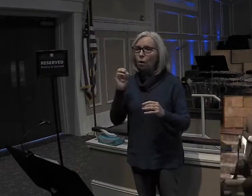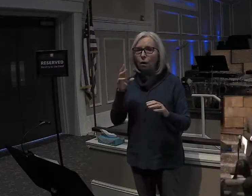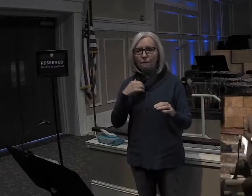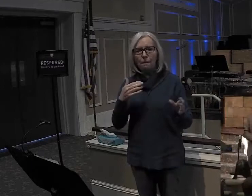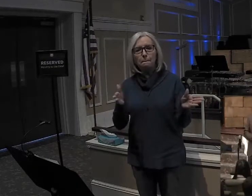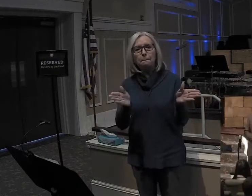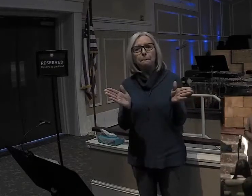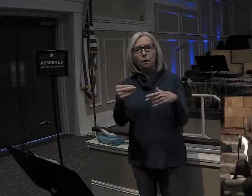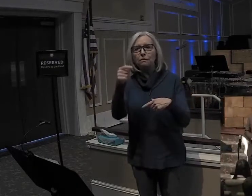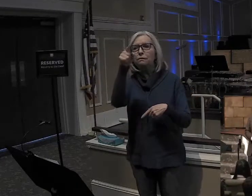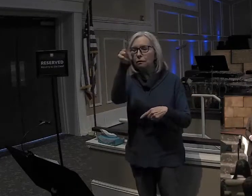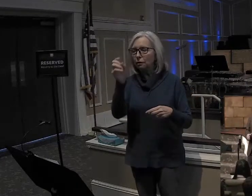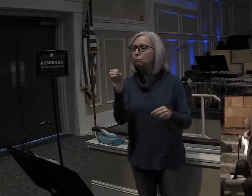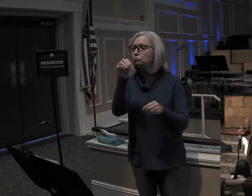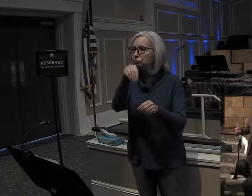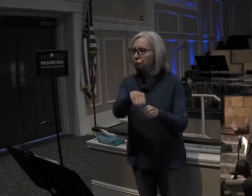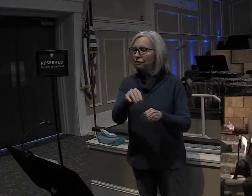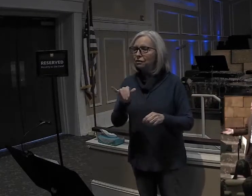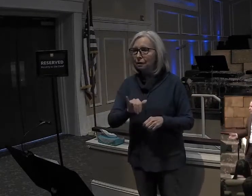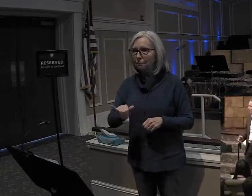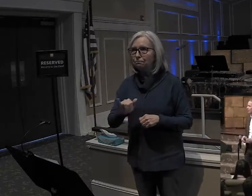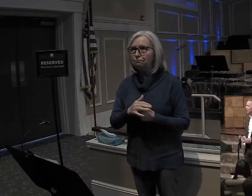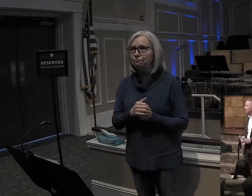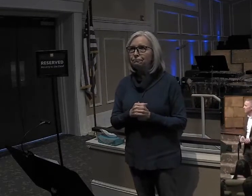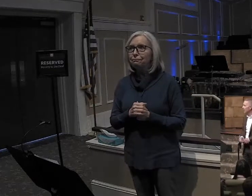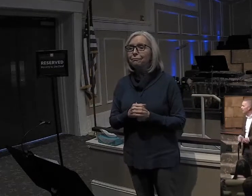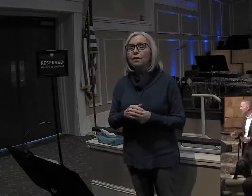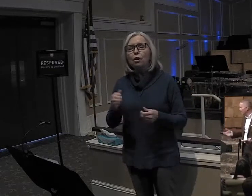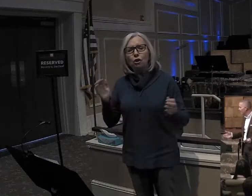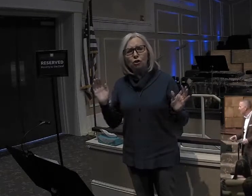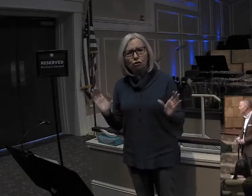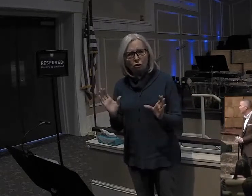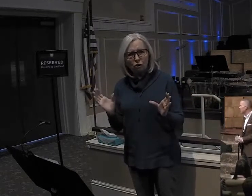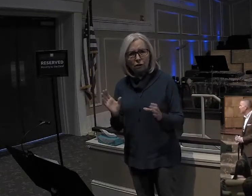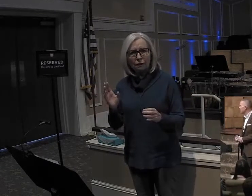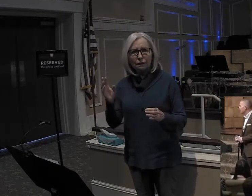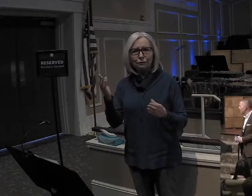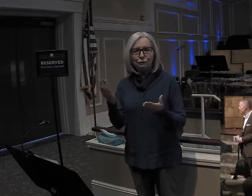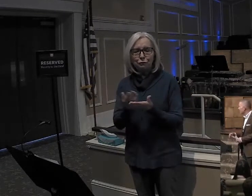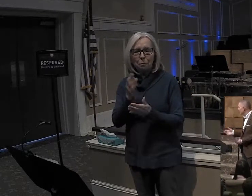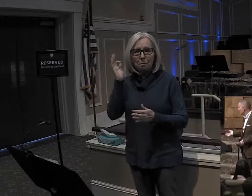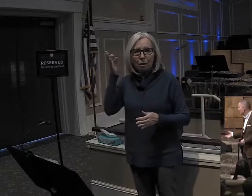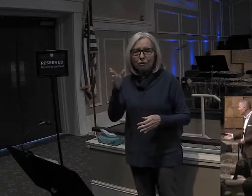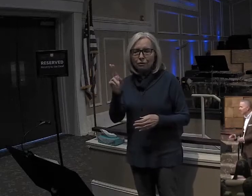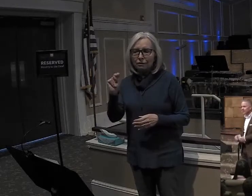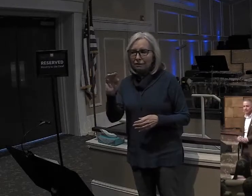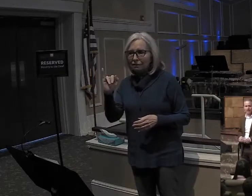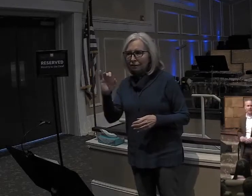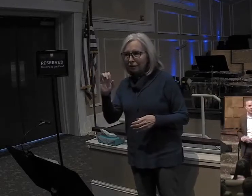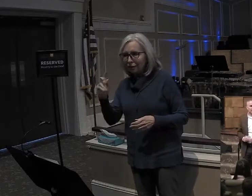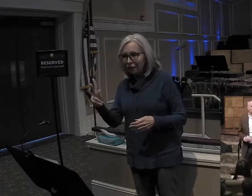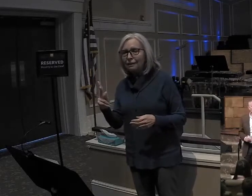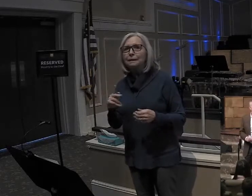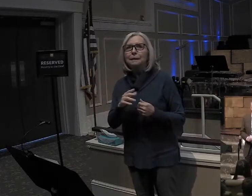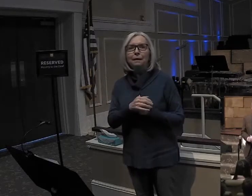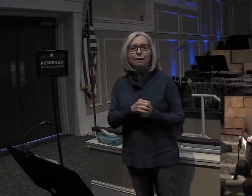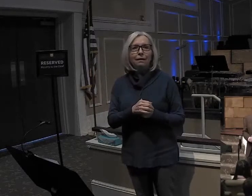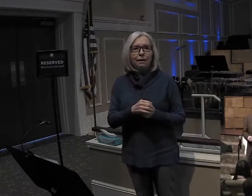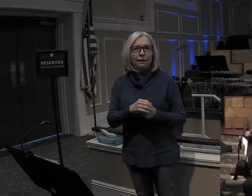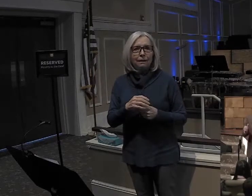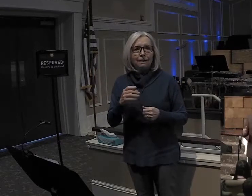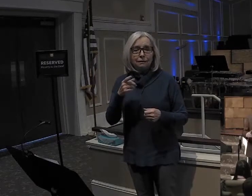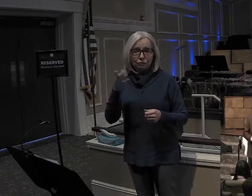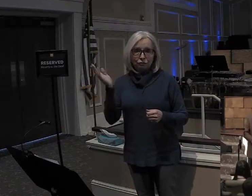so faithful. Encourage Pastor Nick Swearingen as you have opportunity. Having come off the field, Southeast Asia,